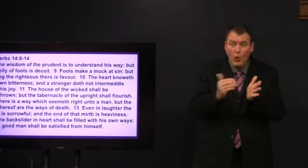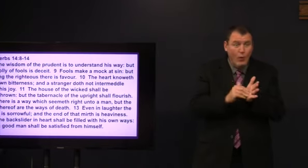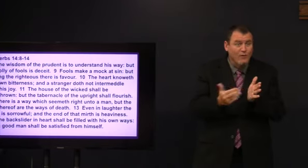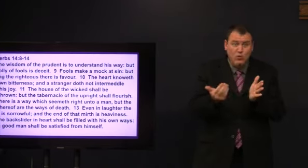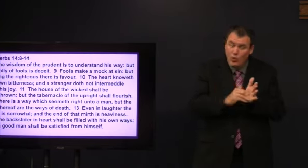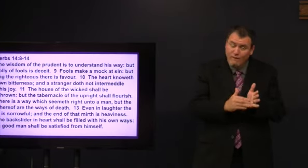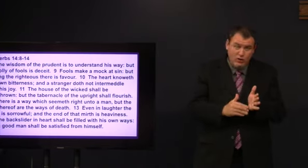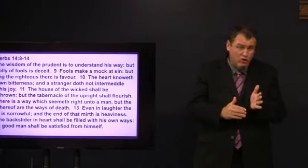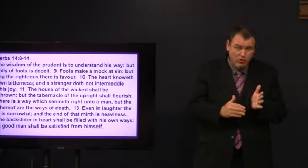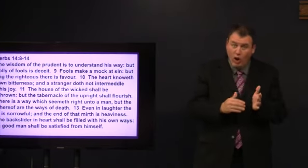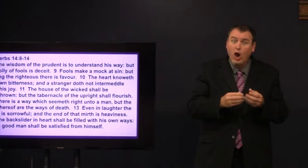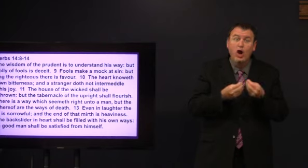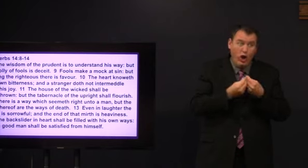seen over and over again